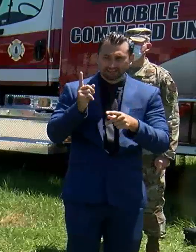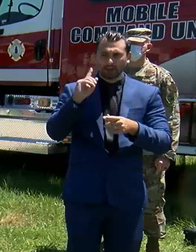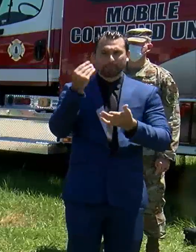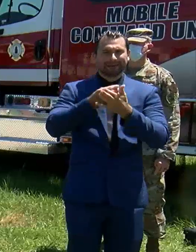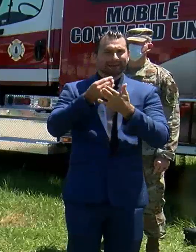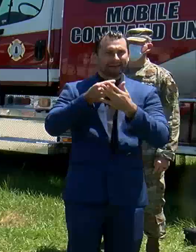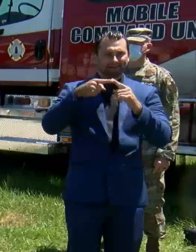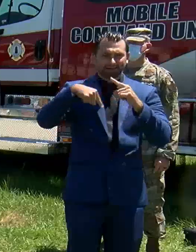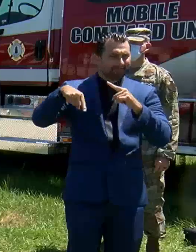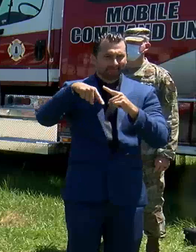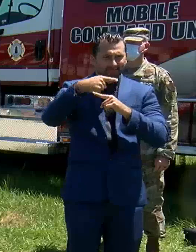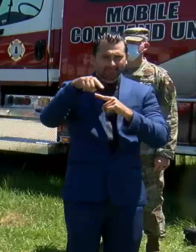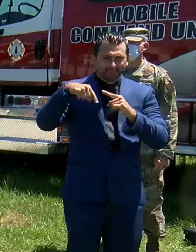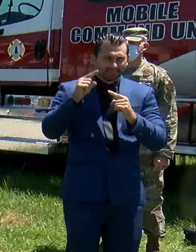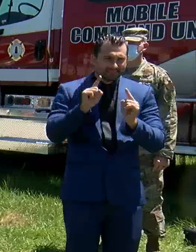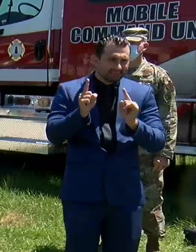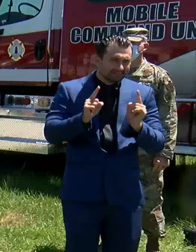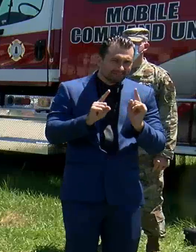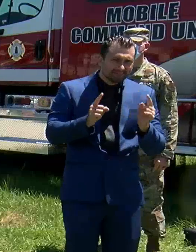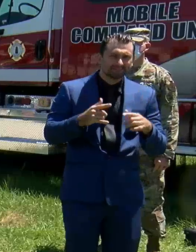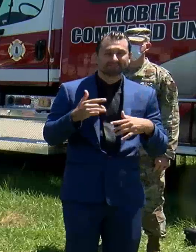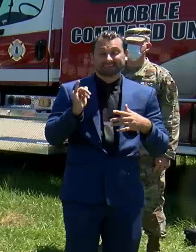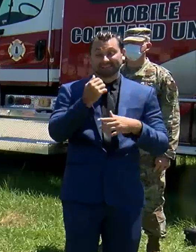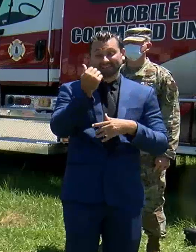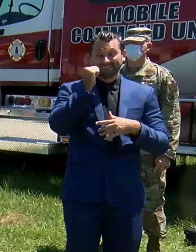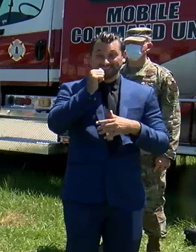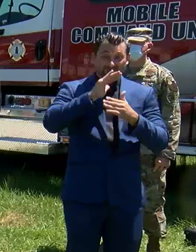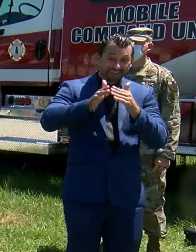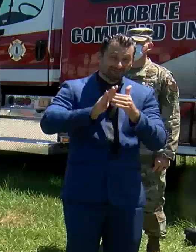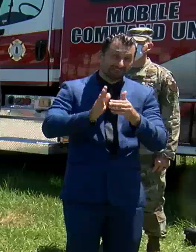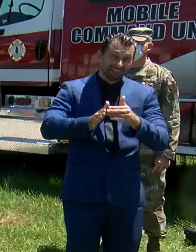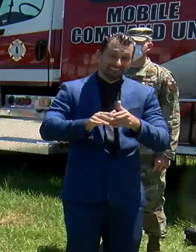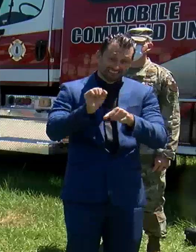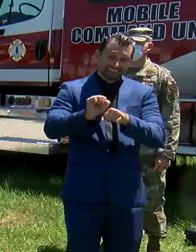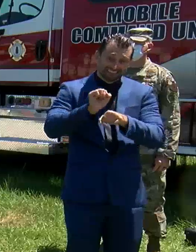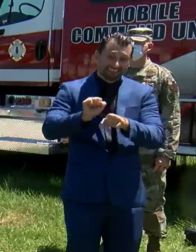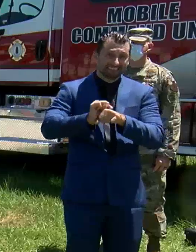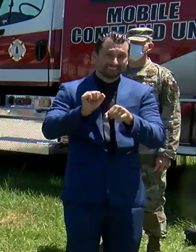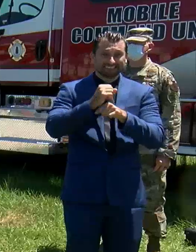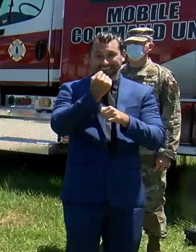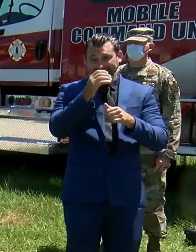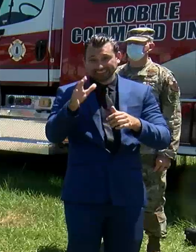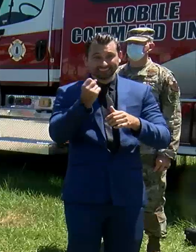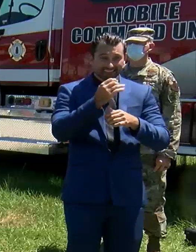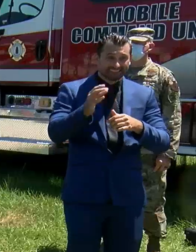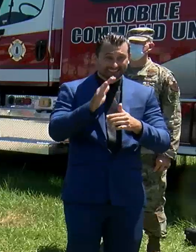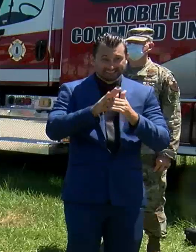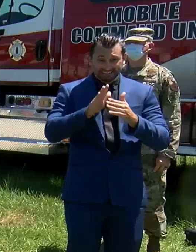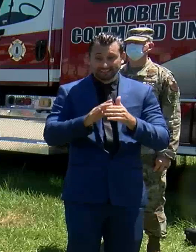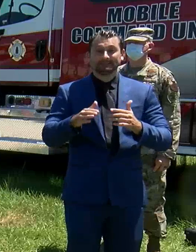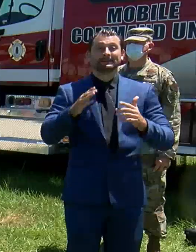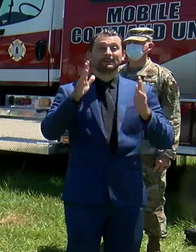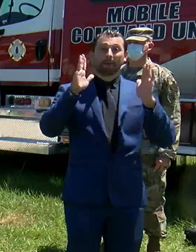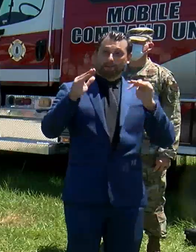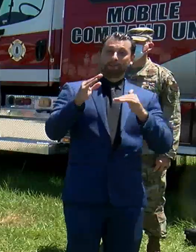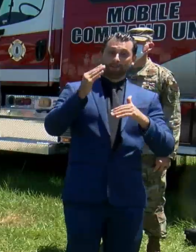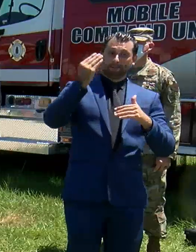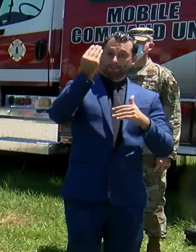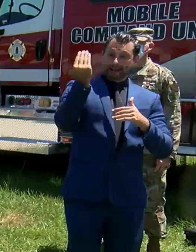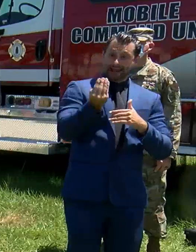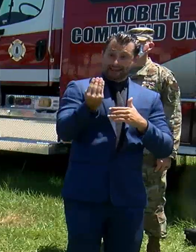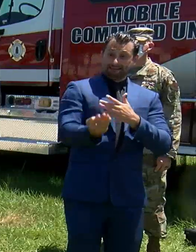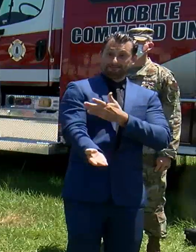work, but then they're processing all day and all night. And so that, I think, has helped get the numbers up. So we're continuing to work hard.